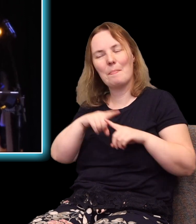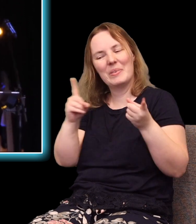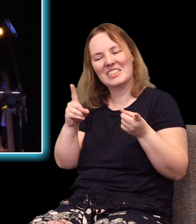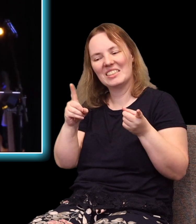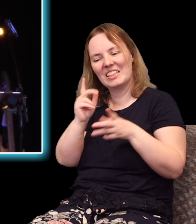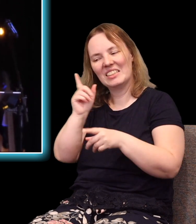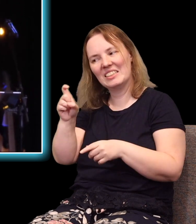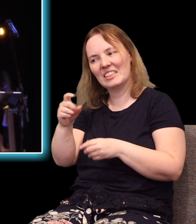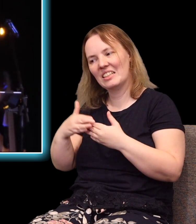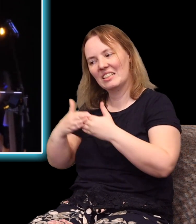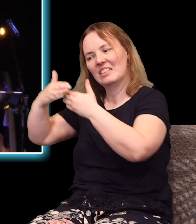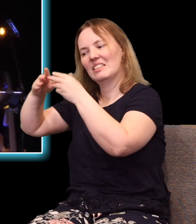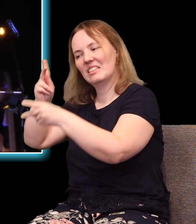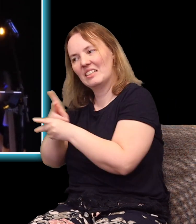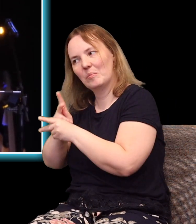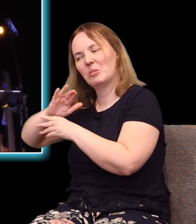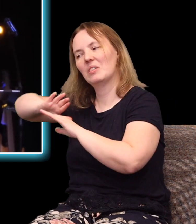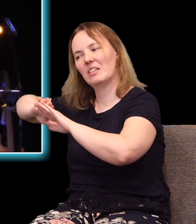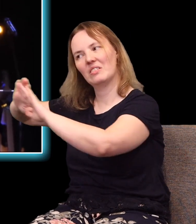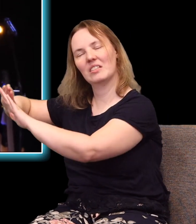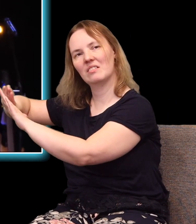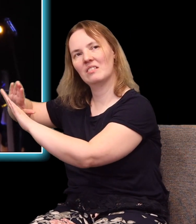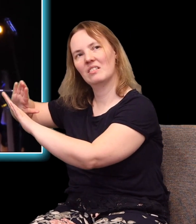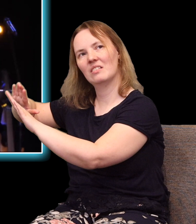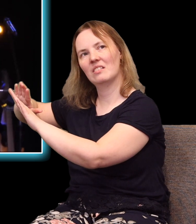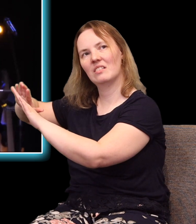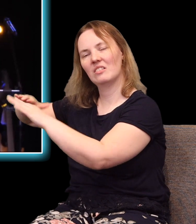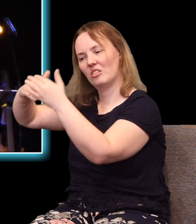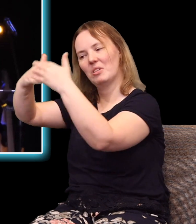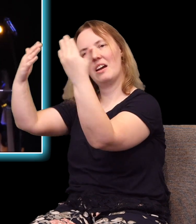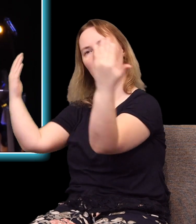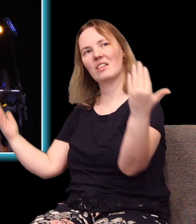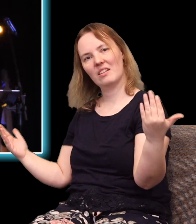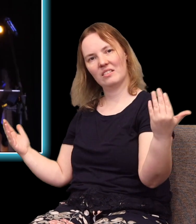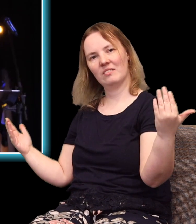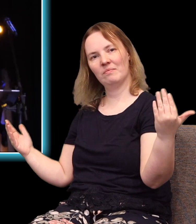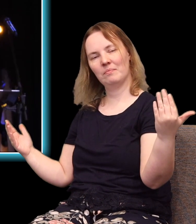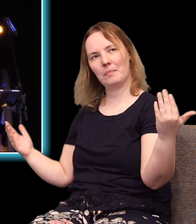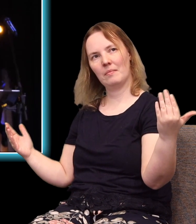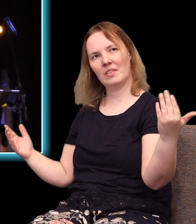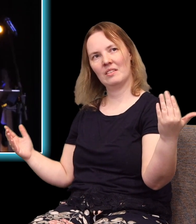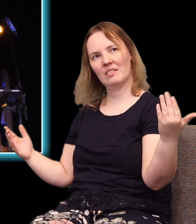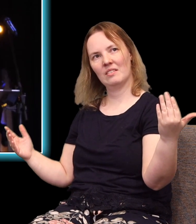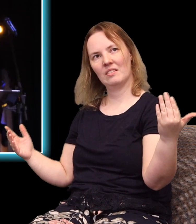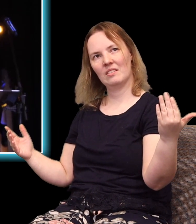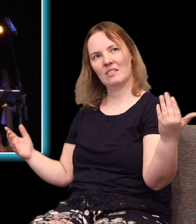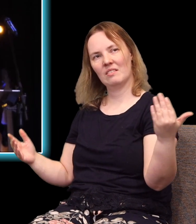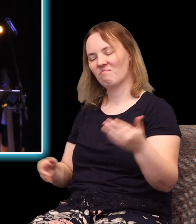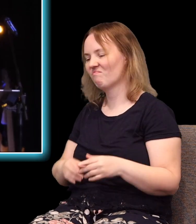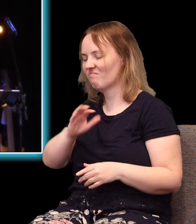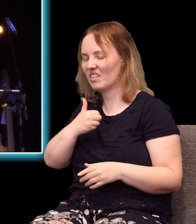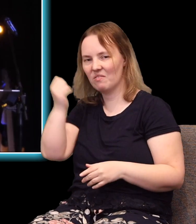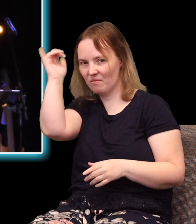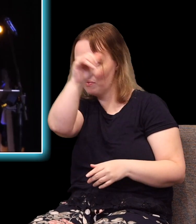But as long as I keep you out here, then you can just kind of be a facade. You can be a veneer. But Paul says, don't